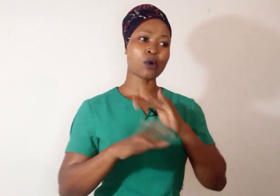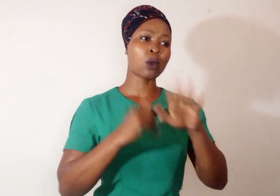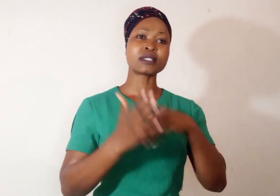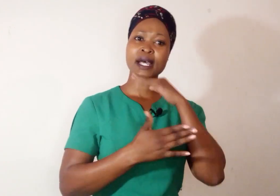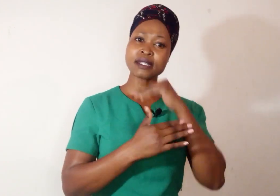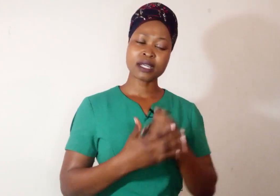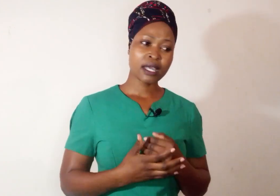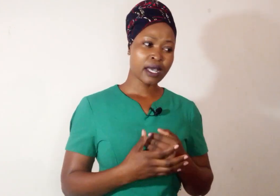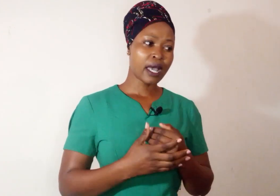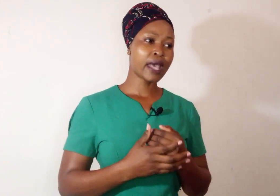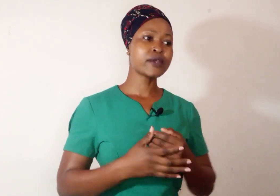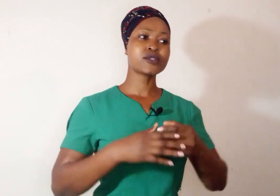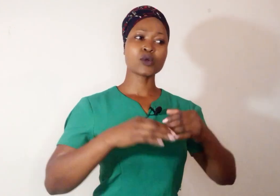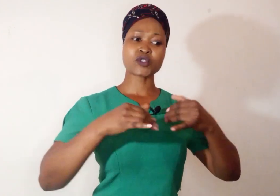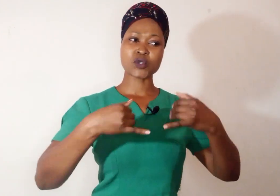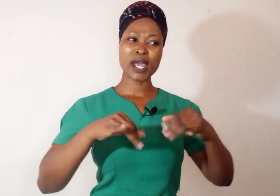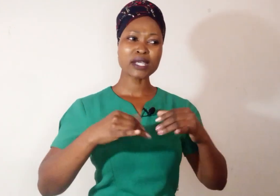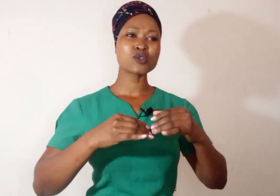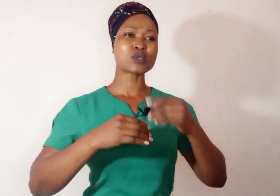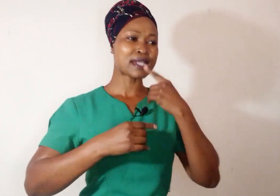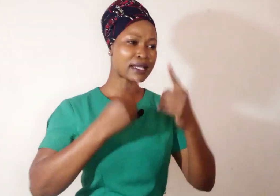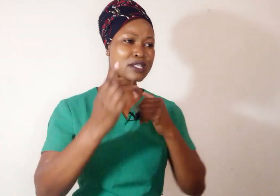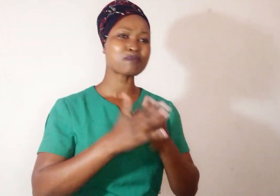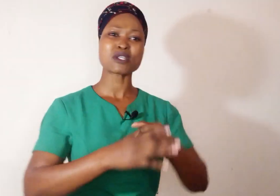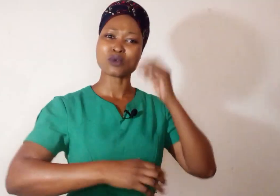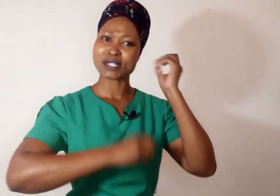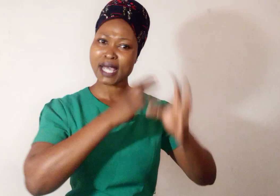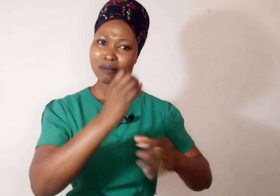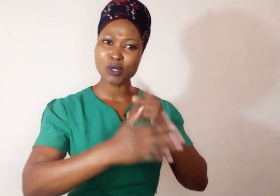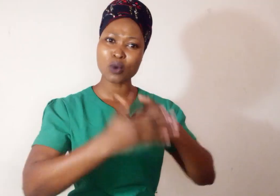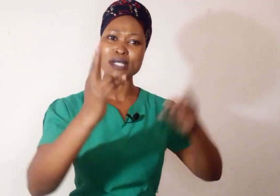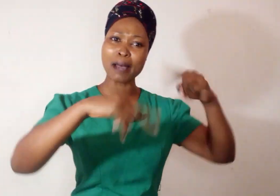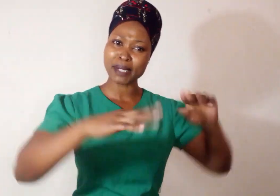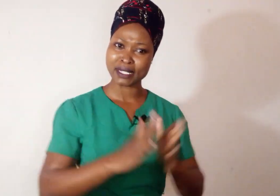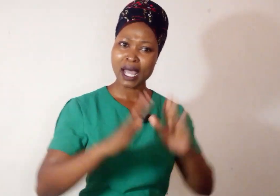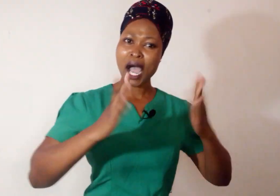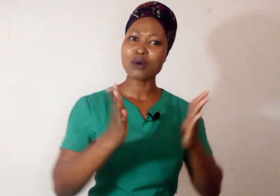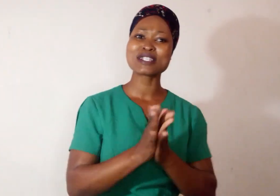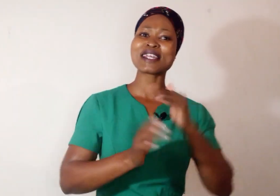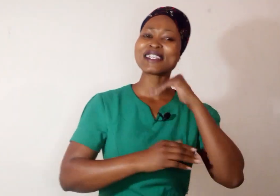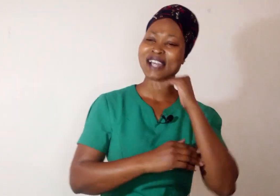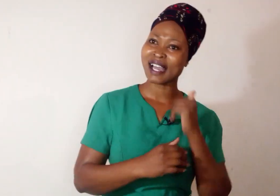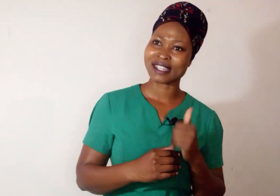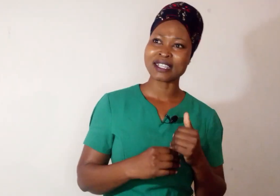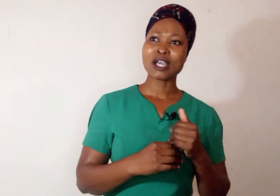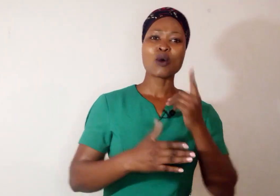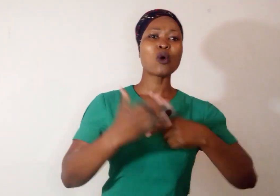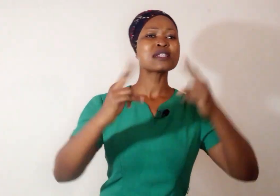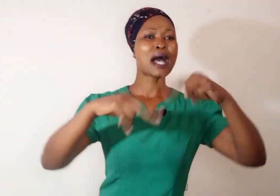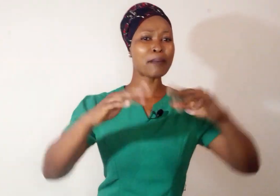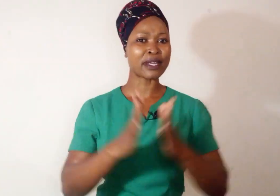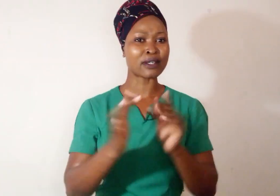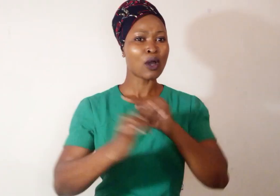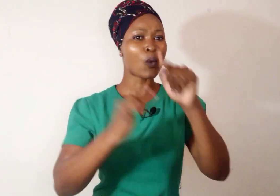all died, and you're trying to tell this person, tell me what happened, how did they die, what happened,